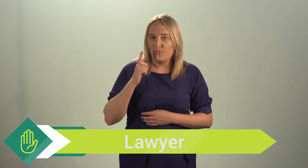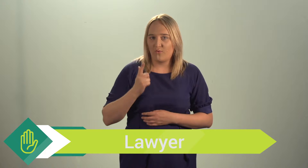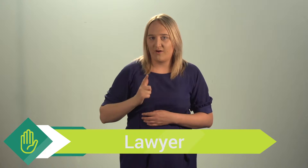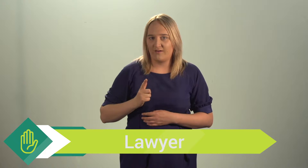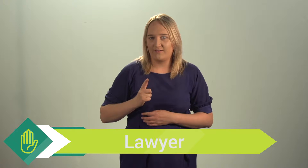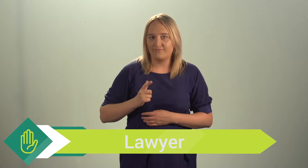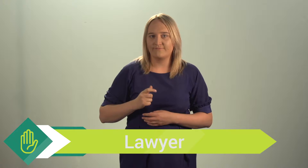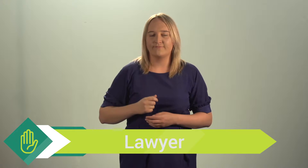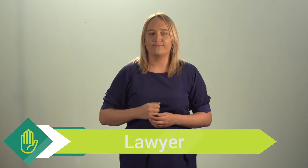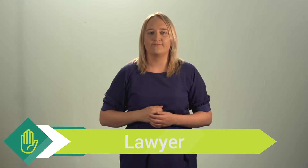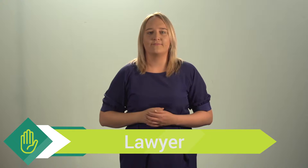Lawyer.